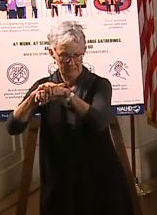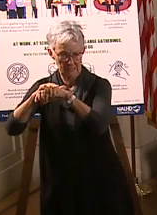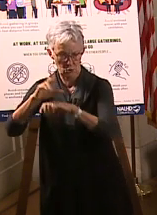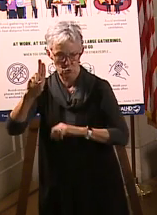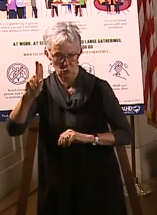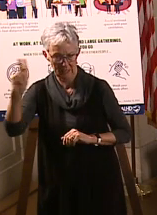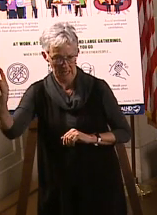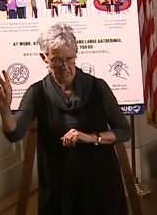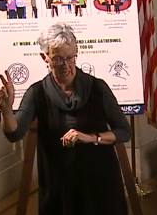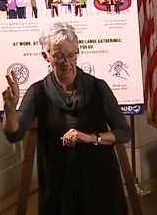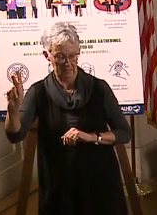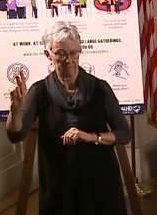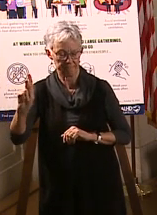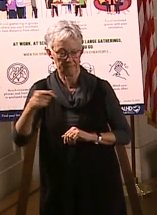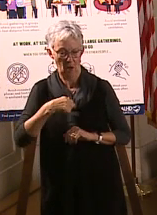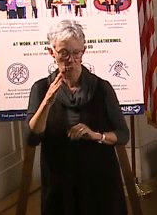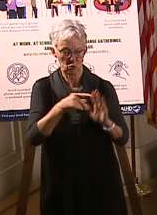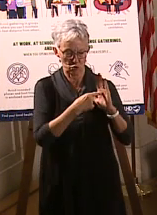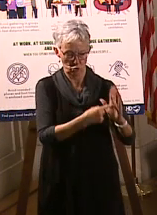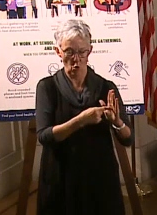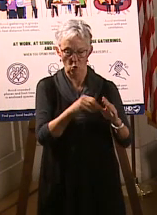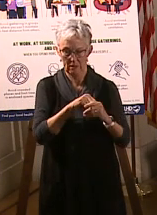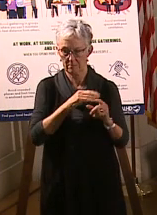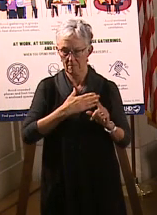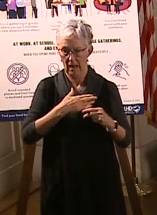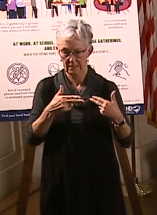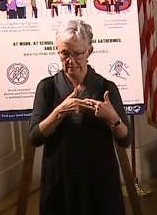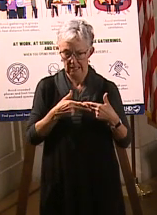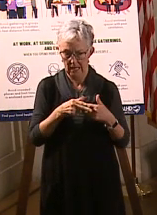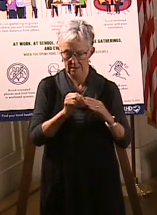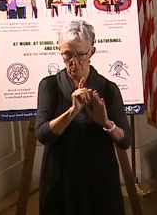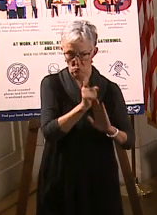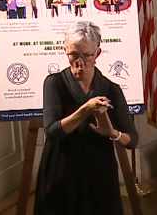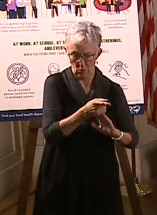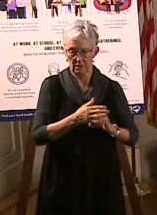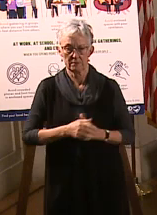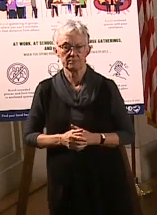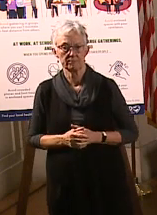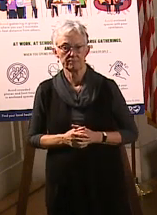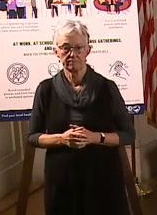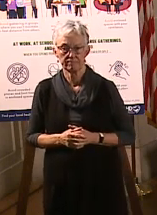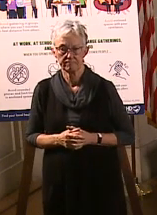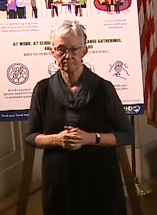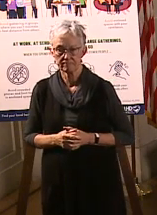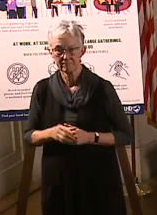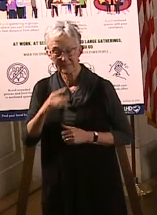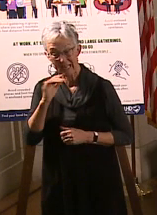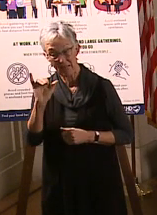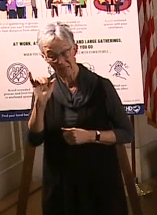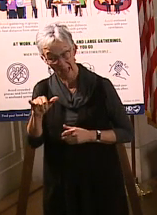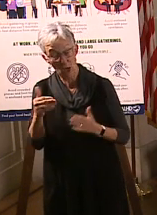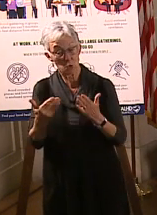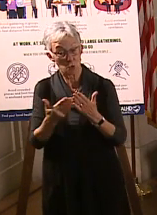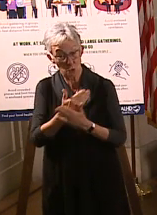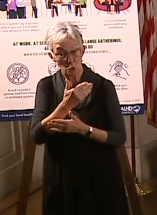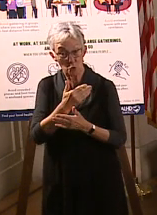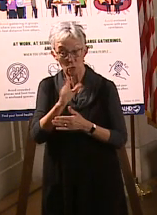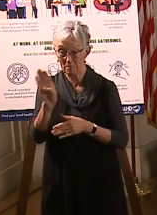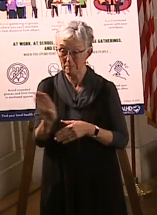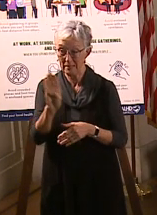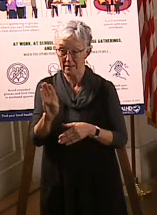in one of my slides. However, it does not appear at this time to cause a more